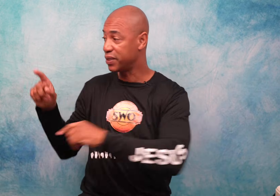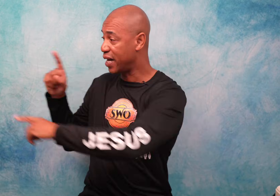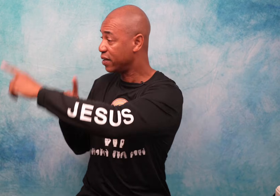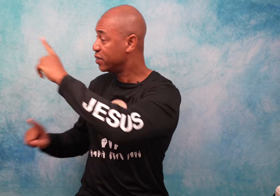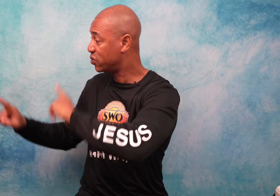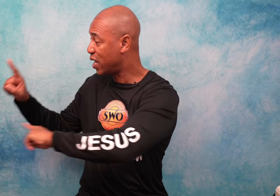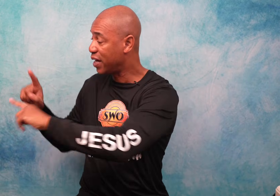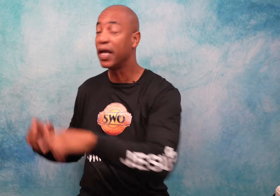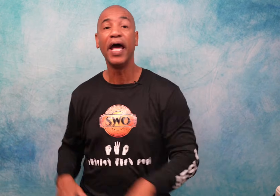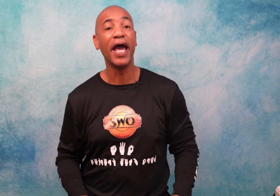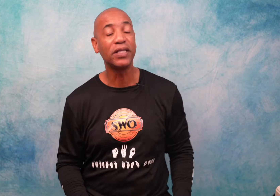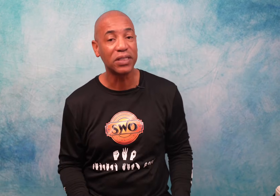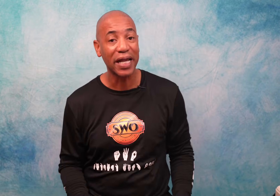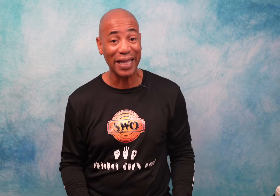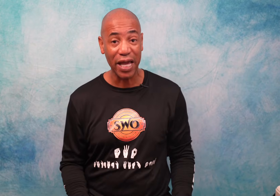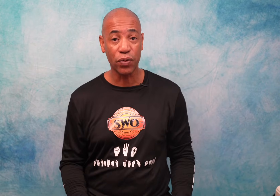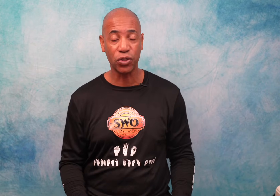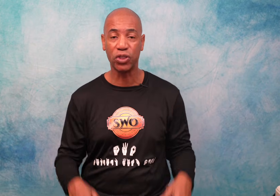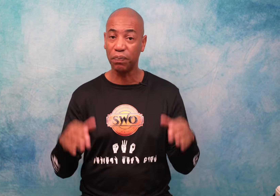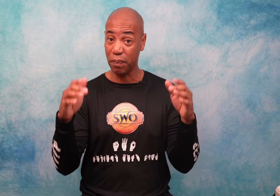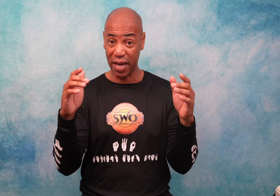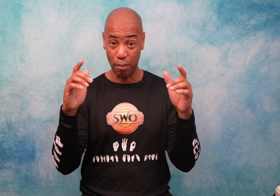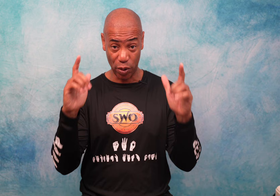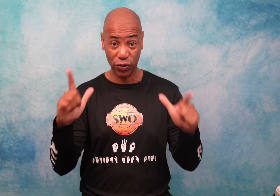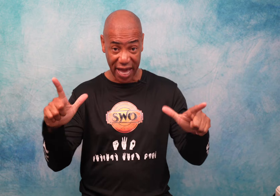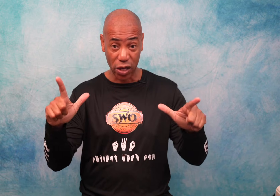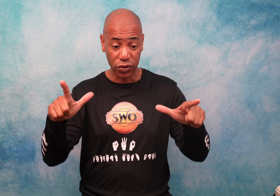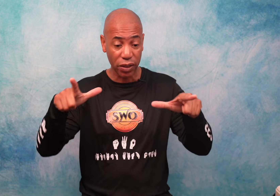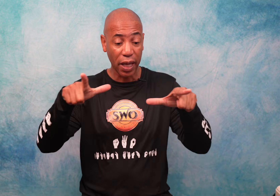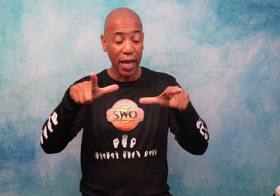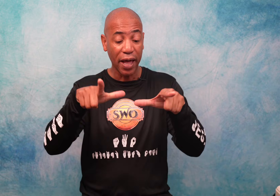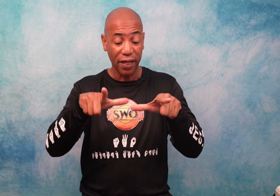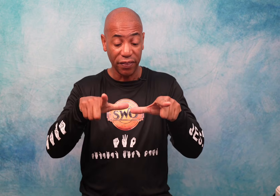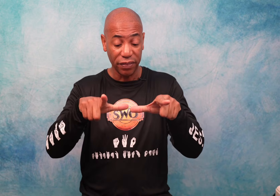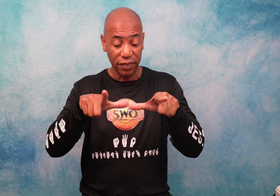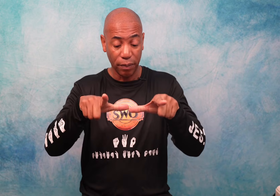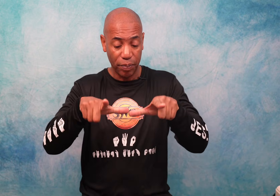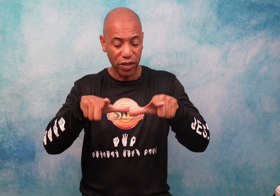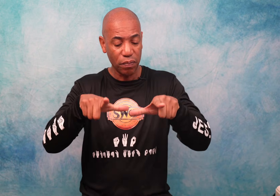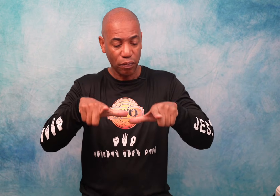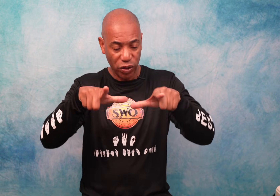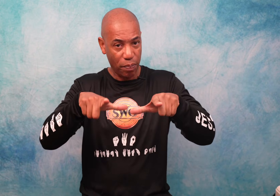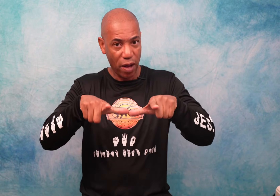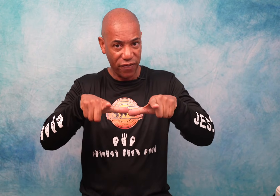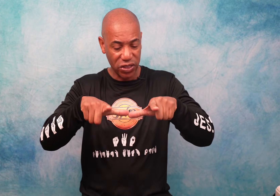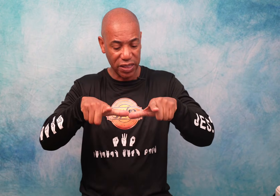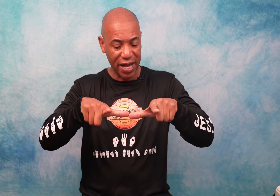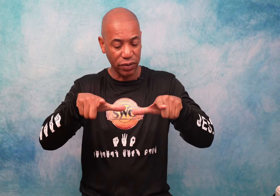side, sign. And to sign language, you simply make both L's, put them with the palm facing down. Now